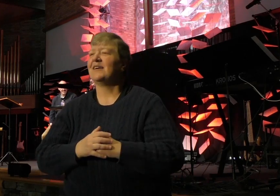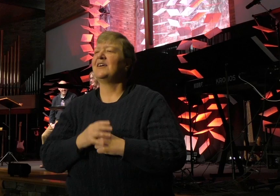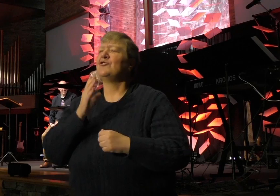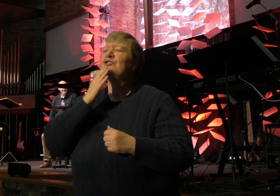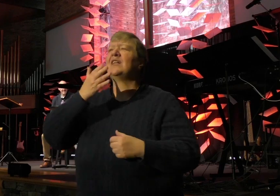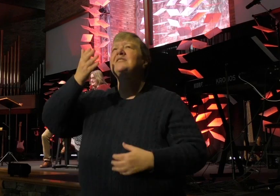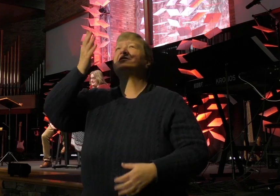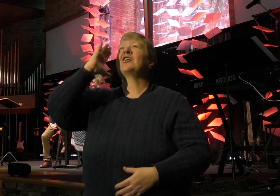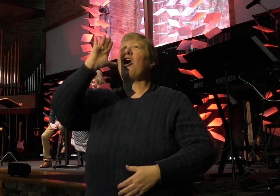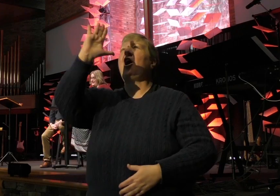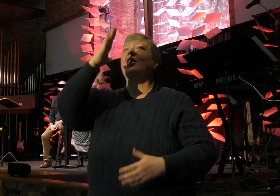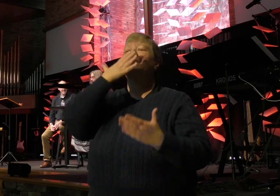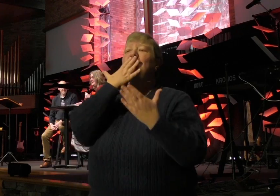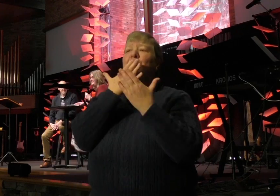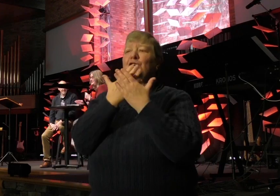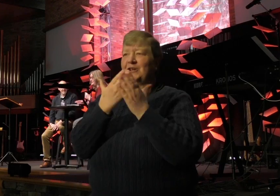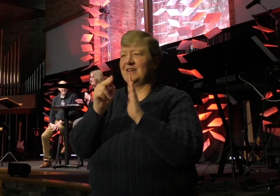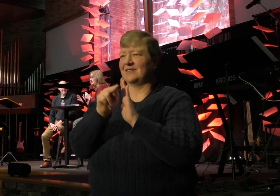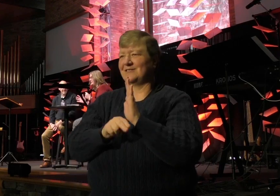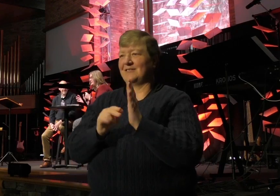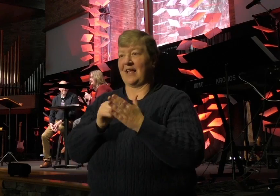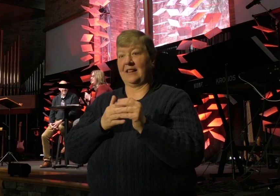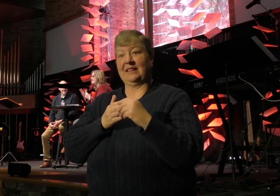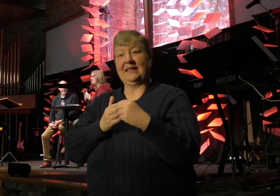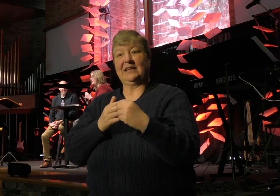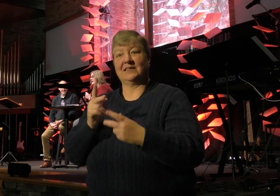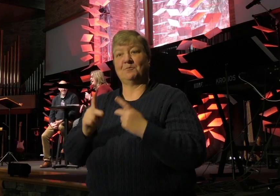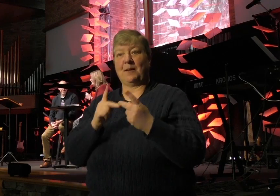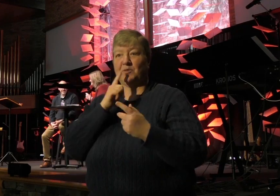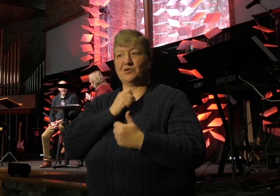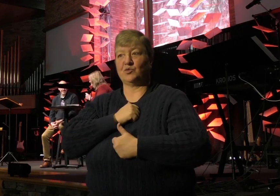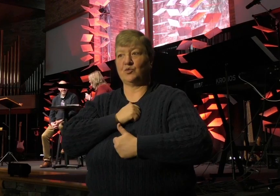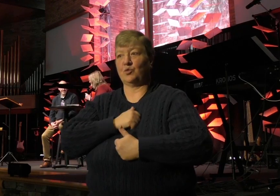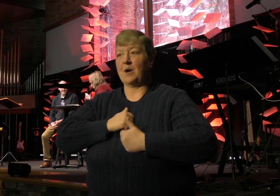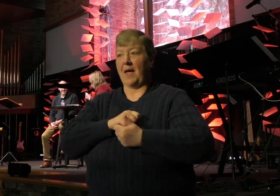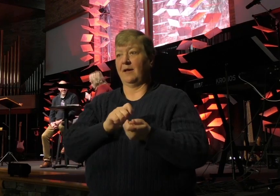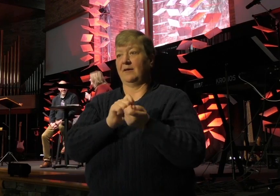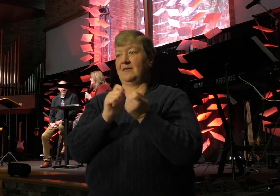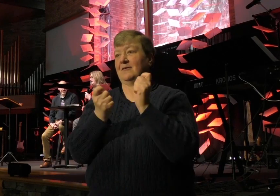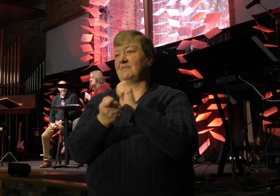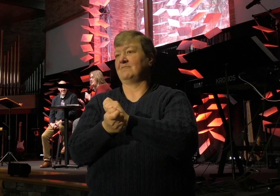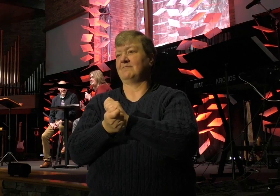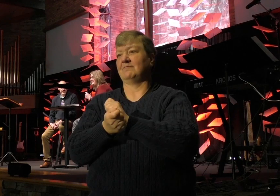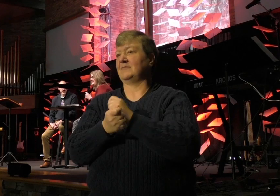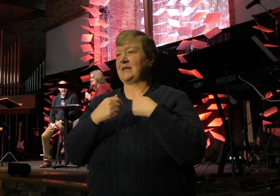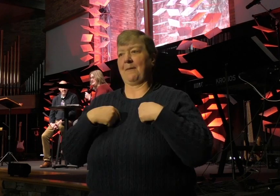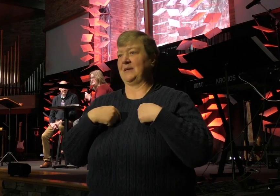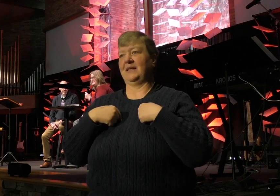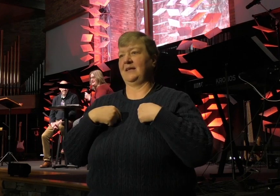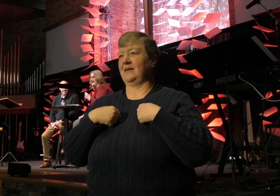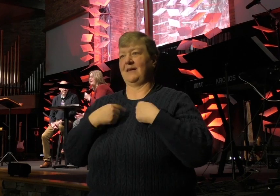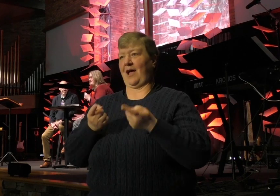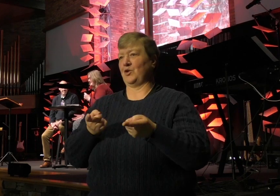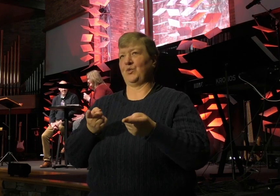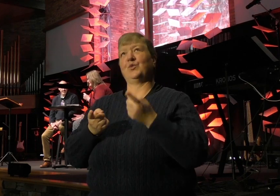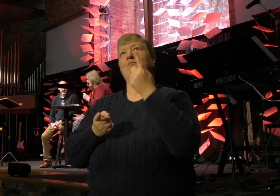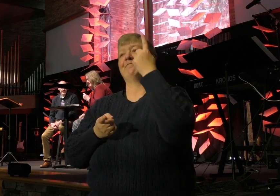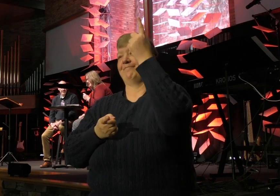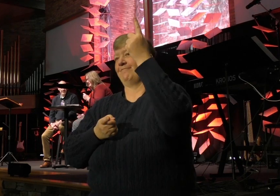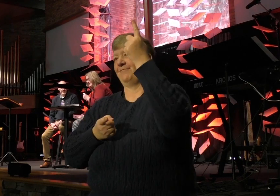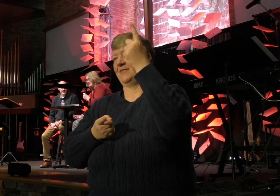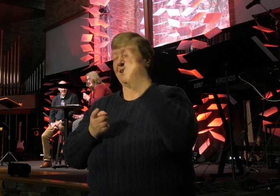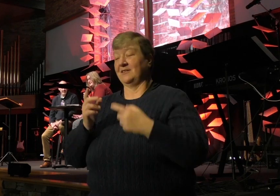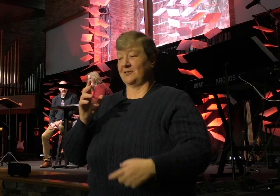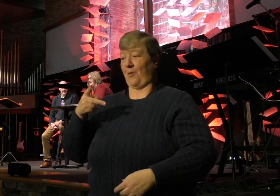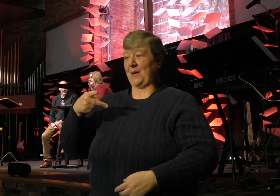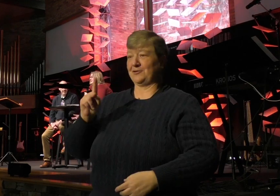leads people to repentance. It's nothing I do or you do. It's what God's done. And so Pastor Kirk just asked me to say how I feel